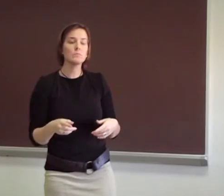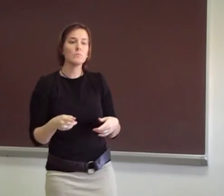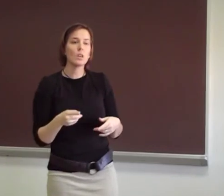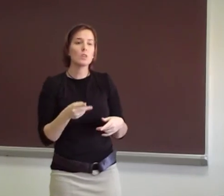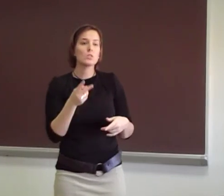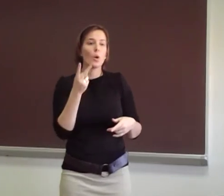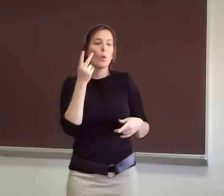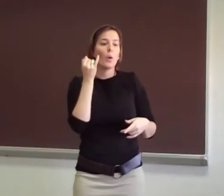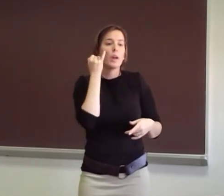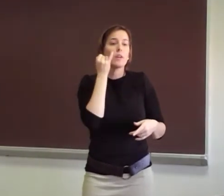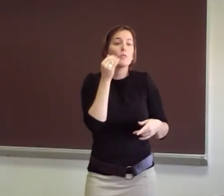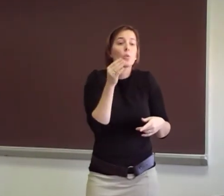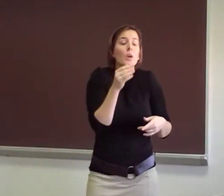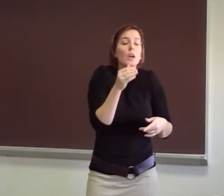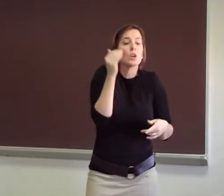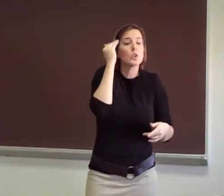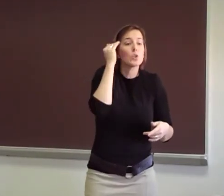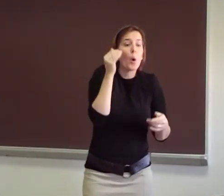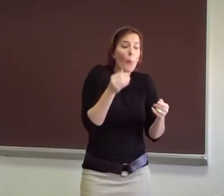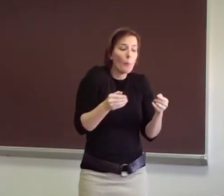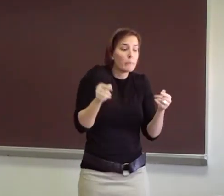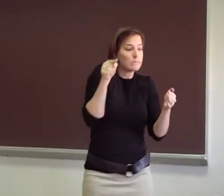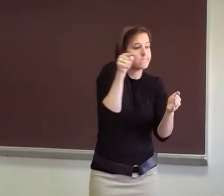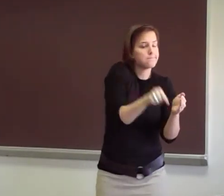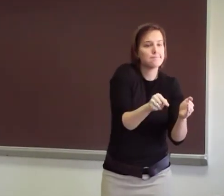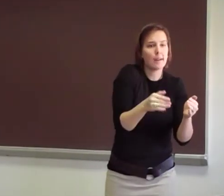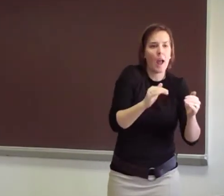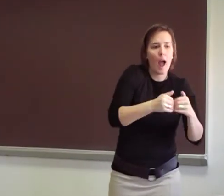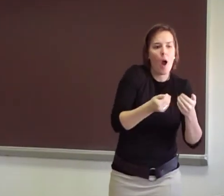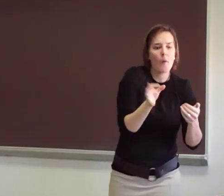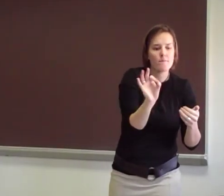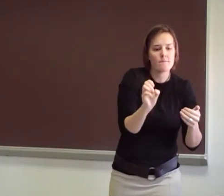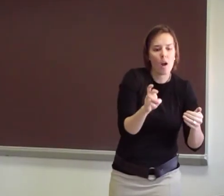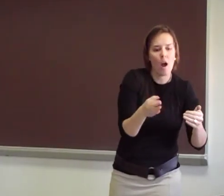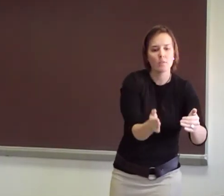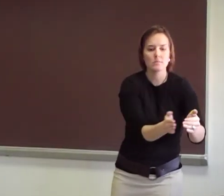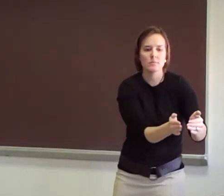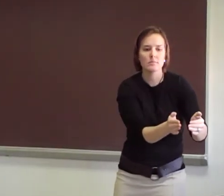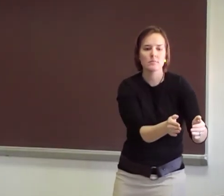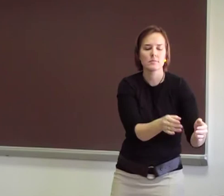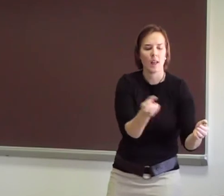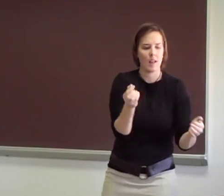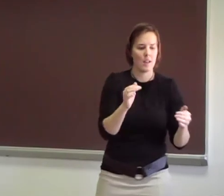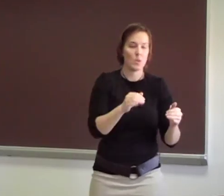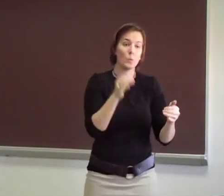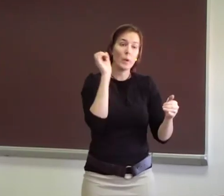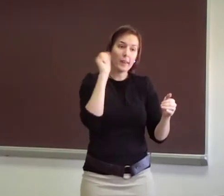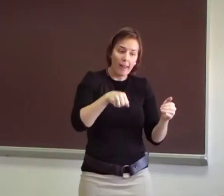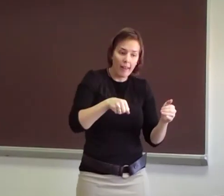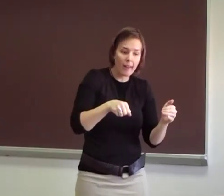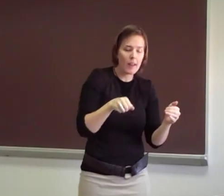rectangle, and we can actually put a mark there that tells us where that foot should